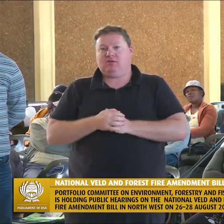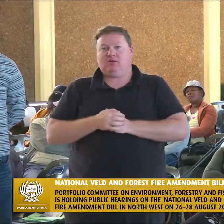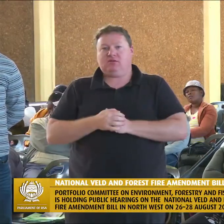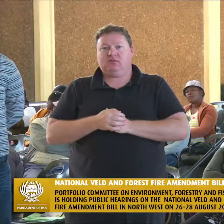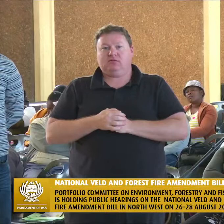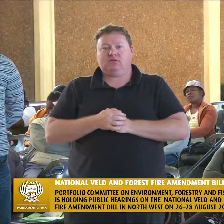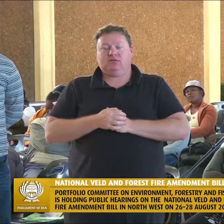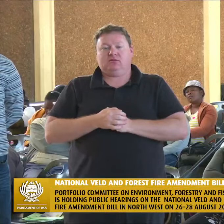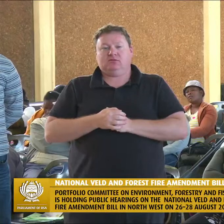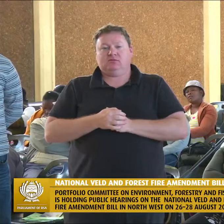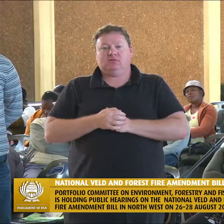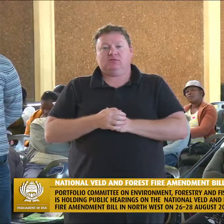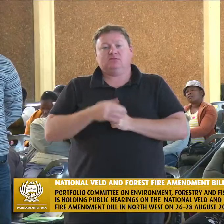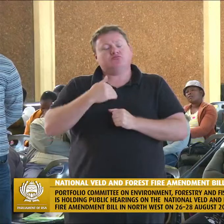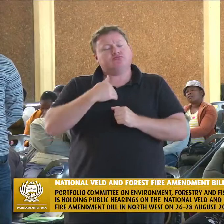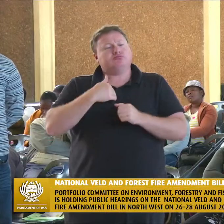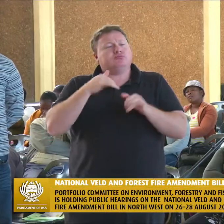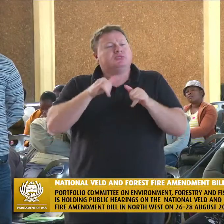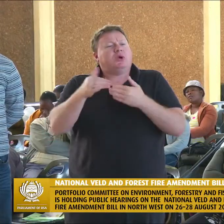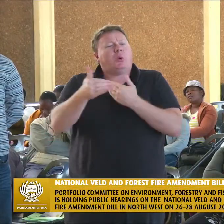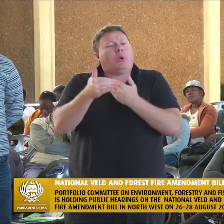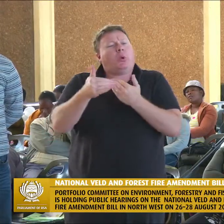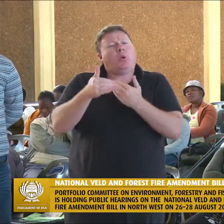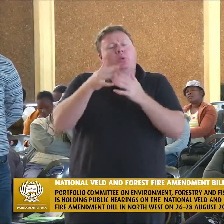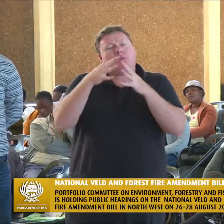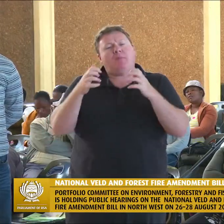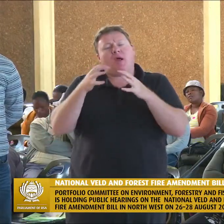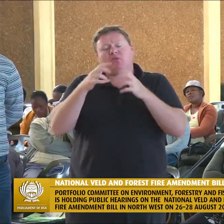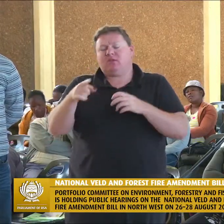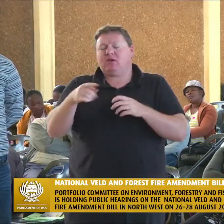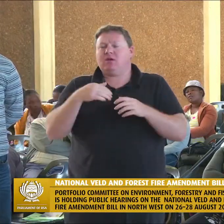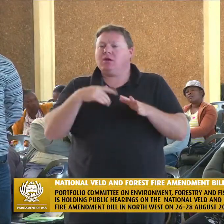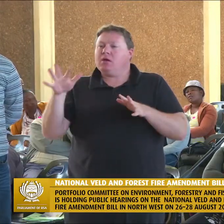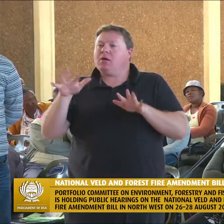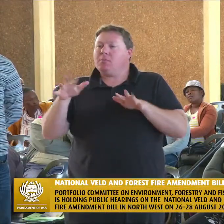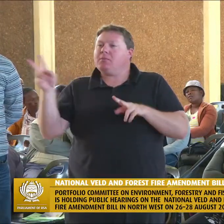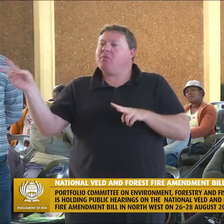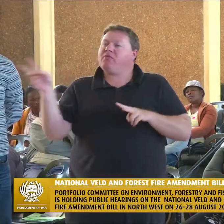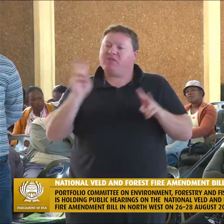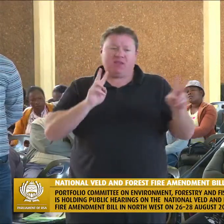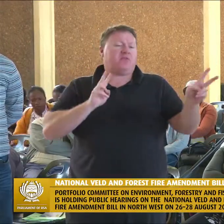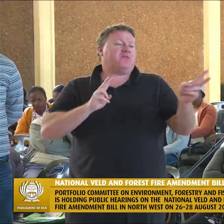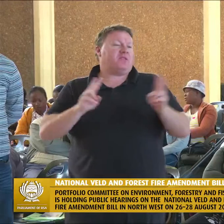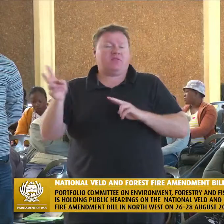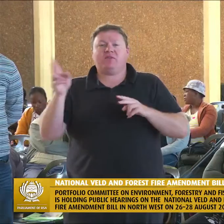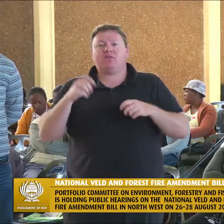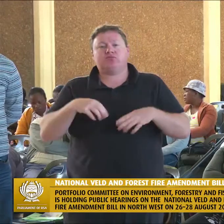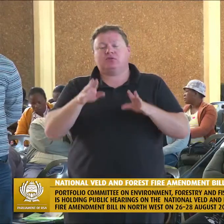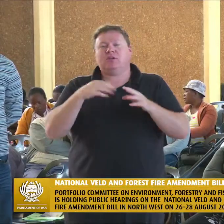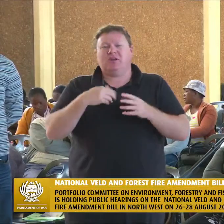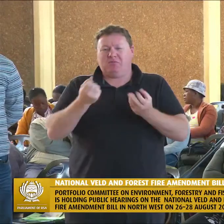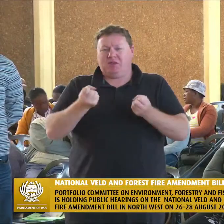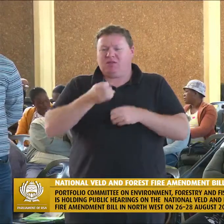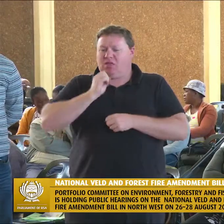i'm staying on the mountain and people within the heart of my house and they threw everything